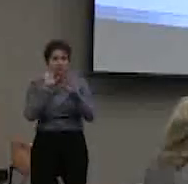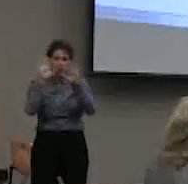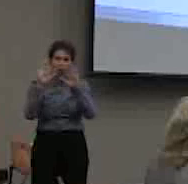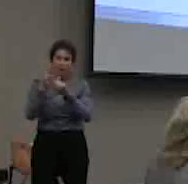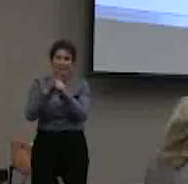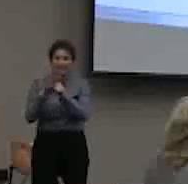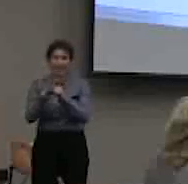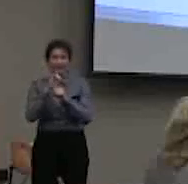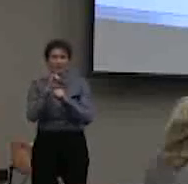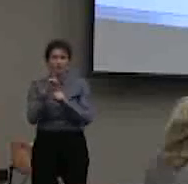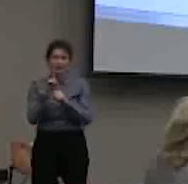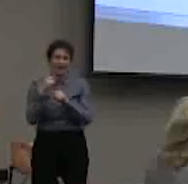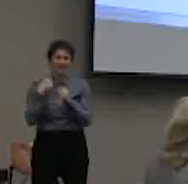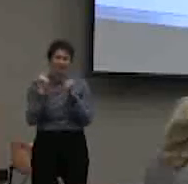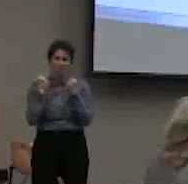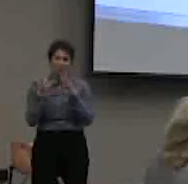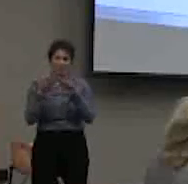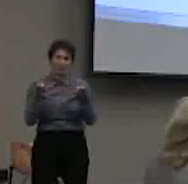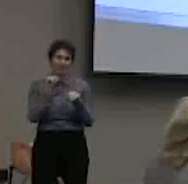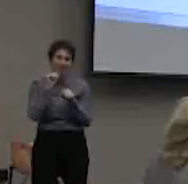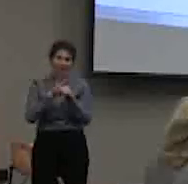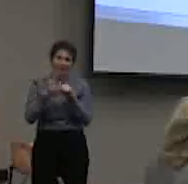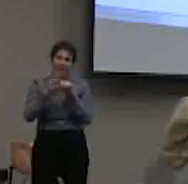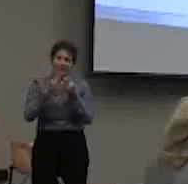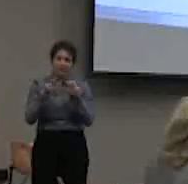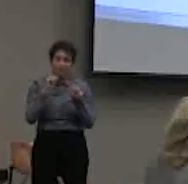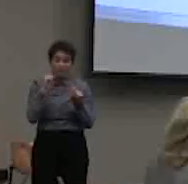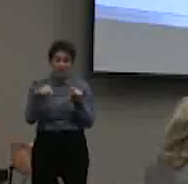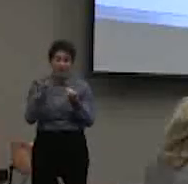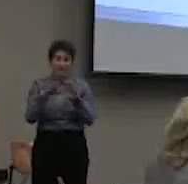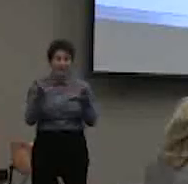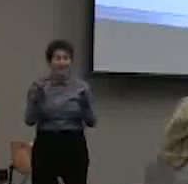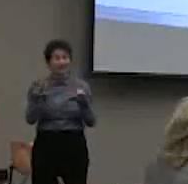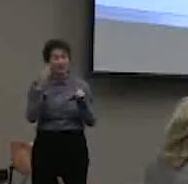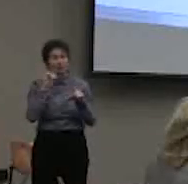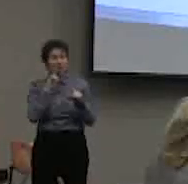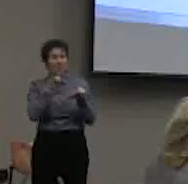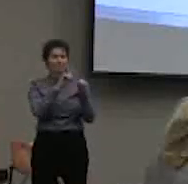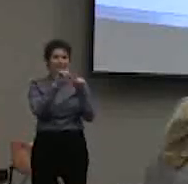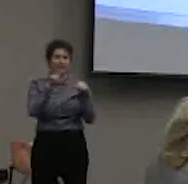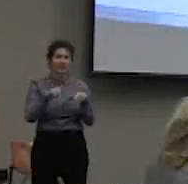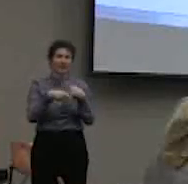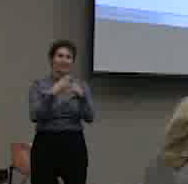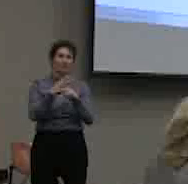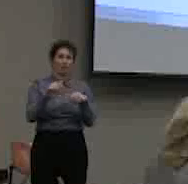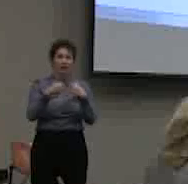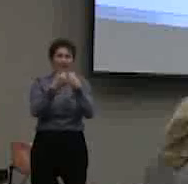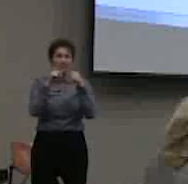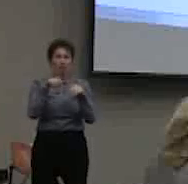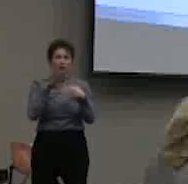just busting at the seams and they don't have any more seats. Those are different challenges and they need to be addressed in different ways.